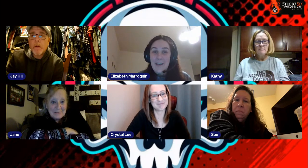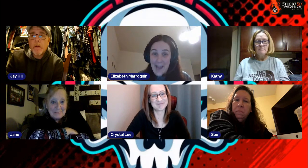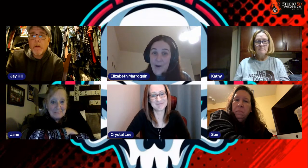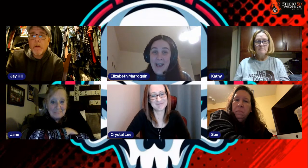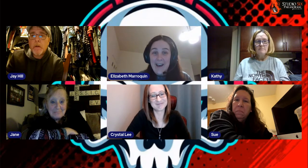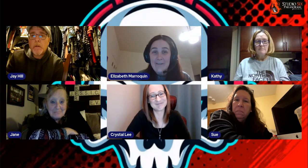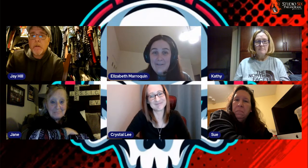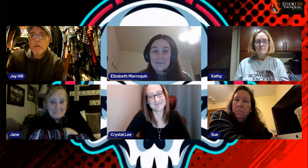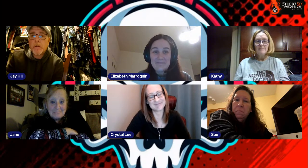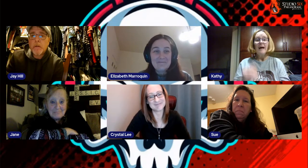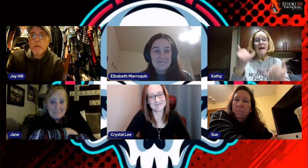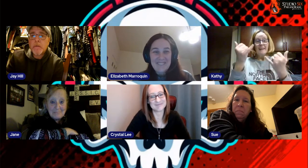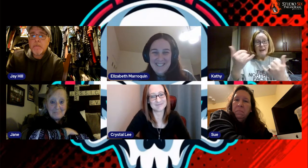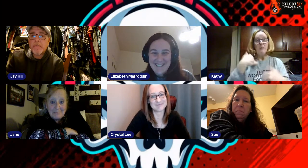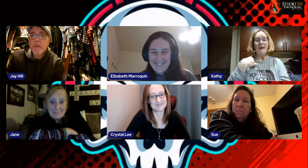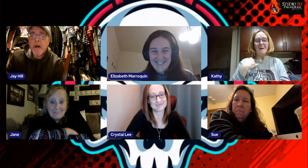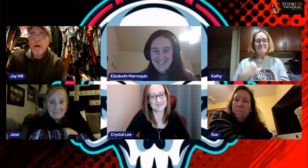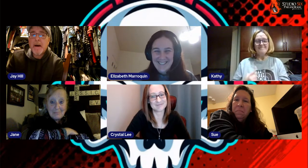Now I have.